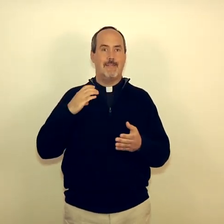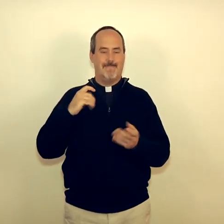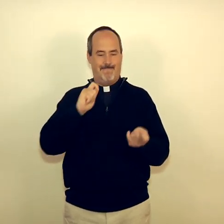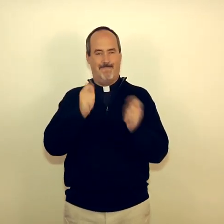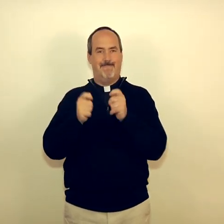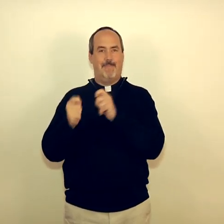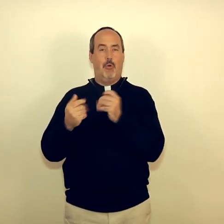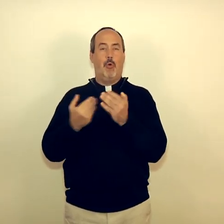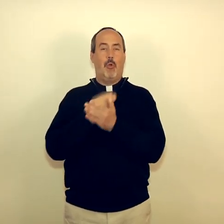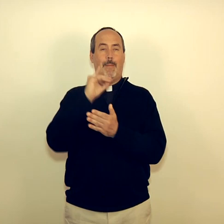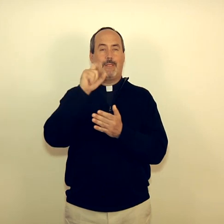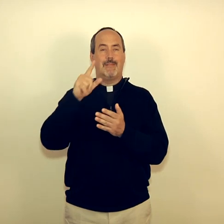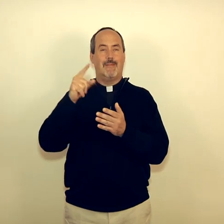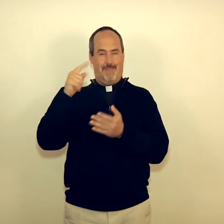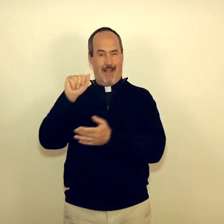call you on the video phone.